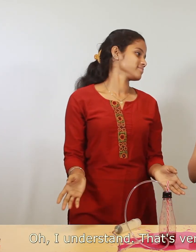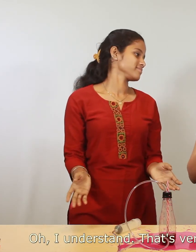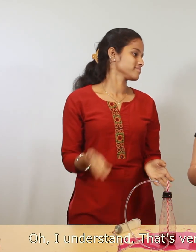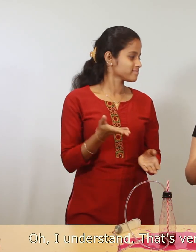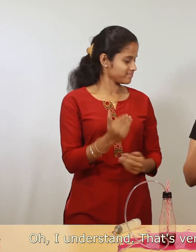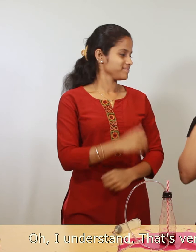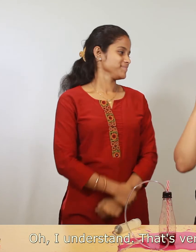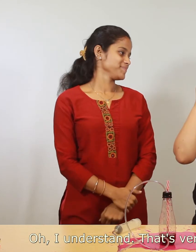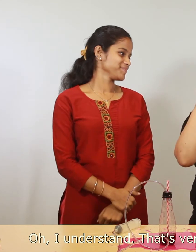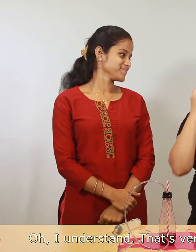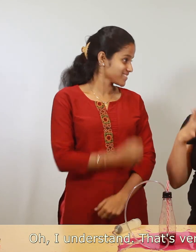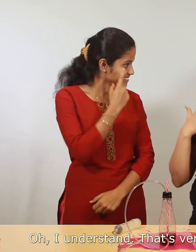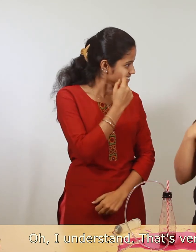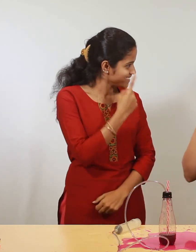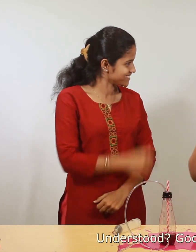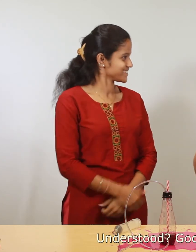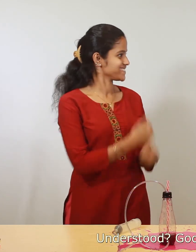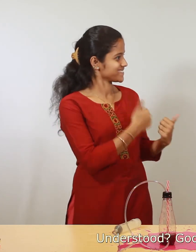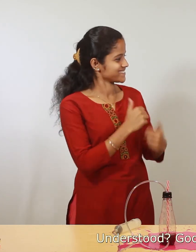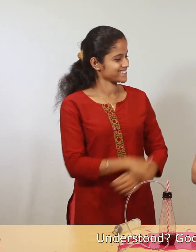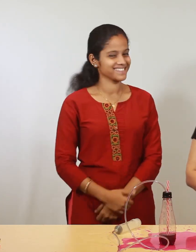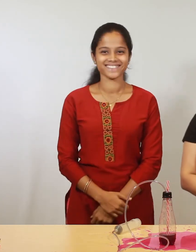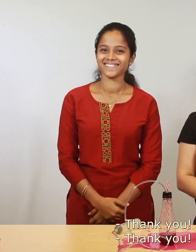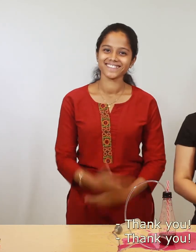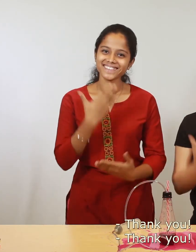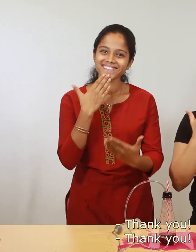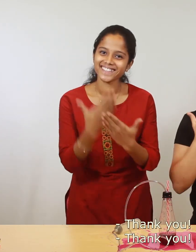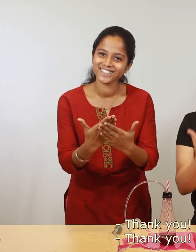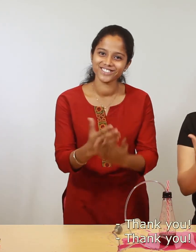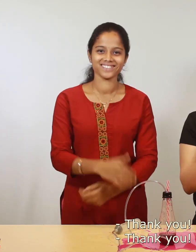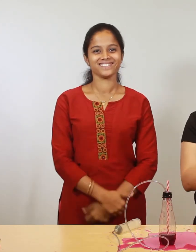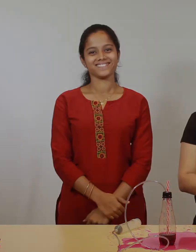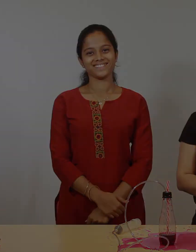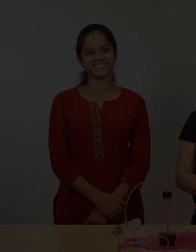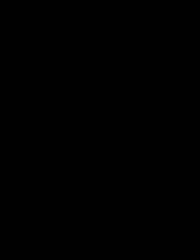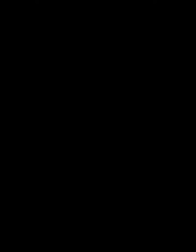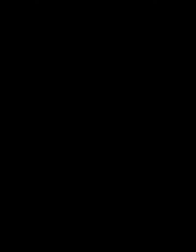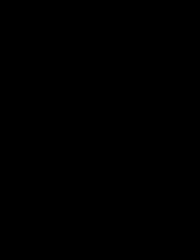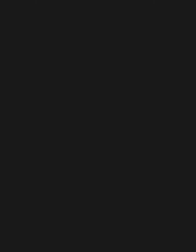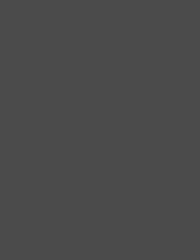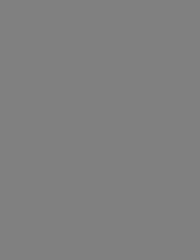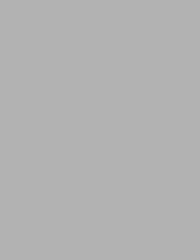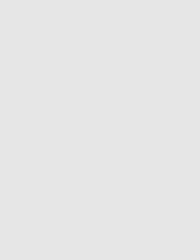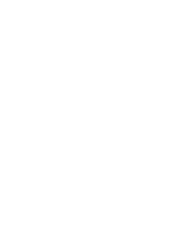Oh, I understand. That's very interesting. Understood. Good. Thank you. Bye-bye.-bye.